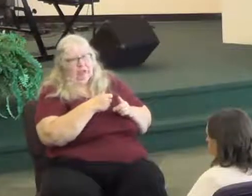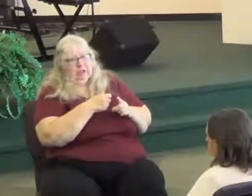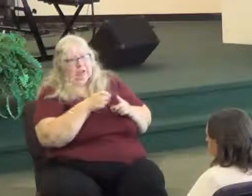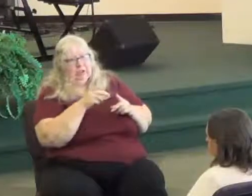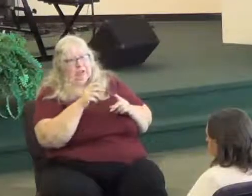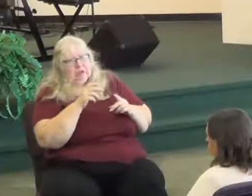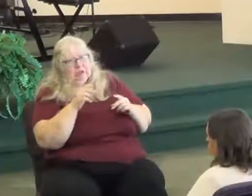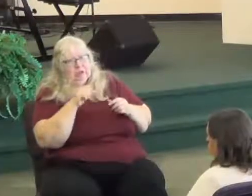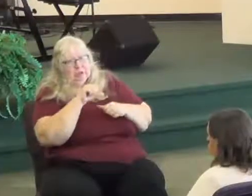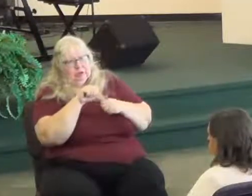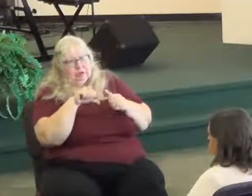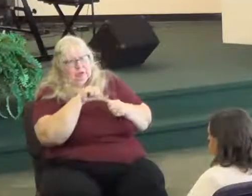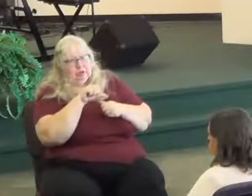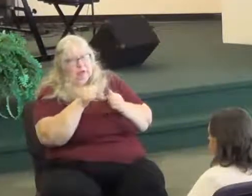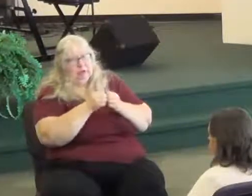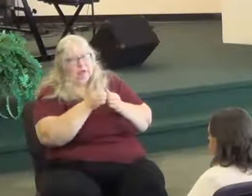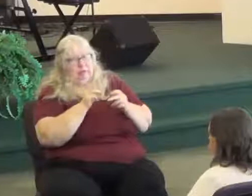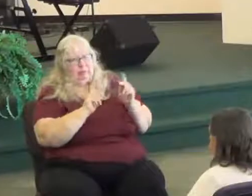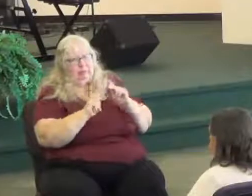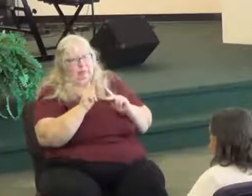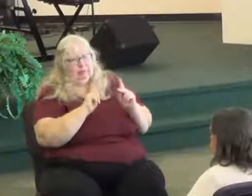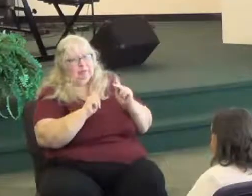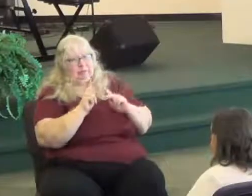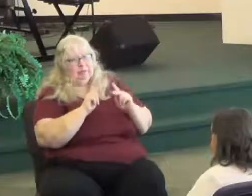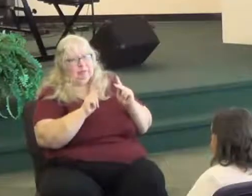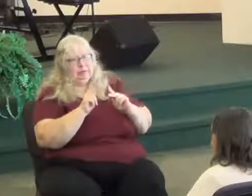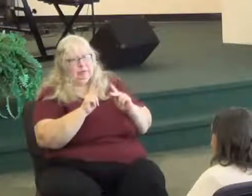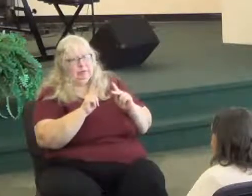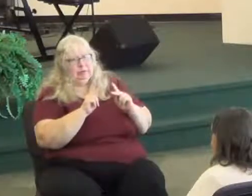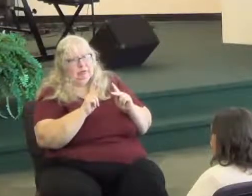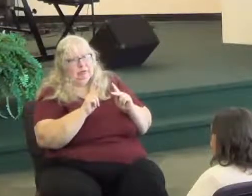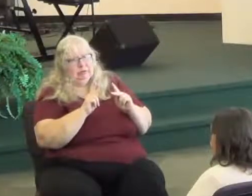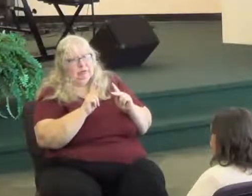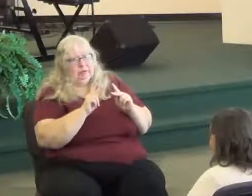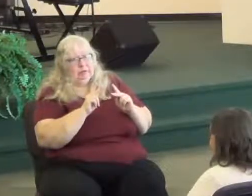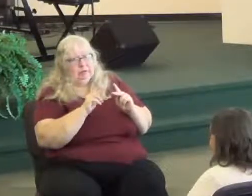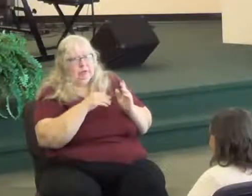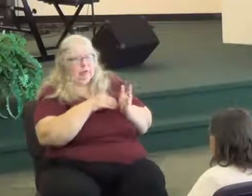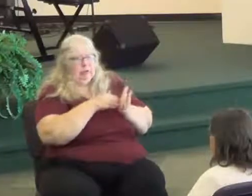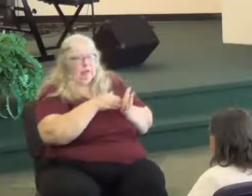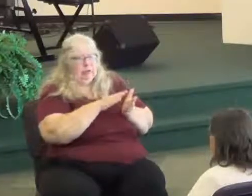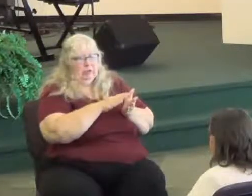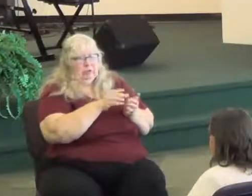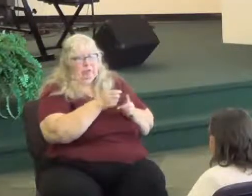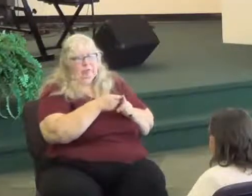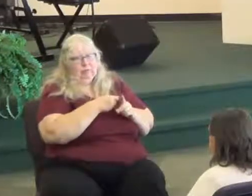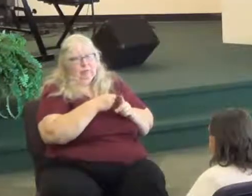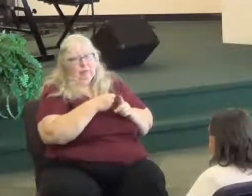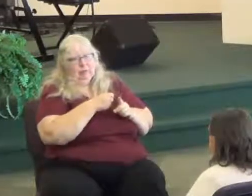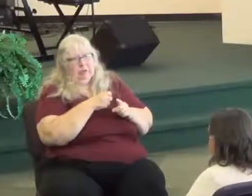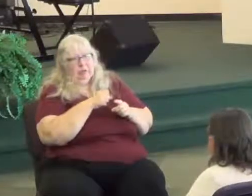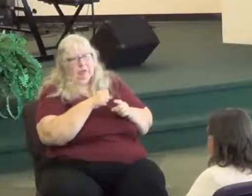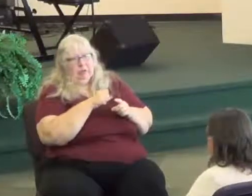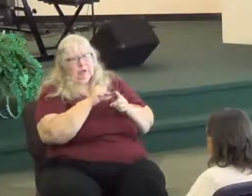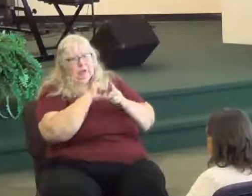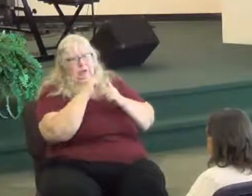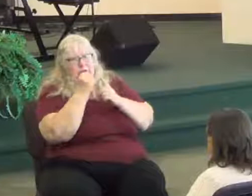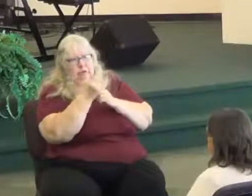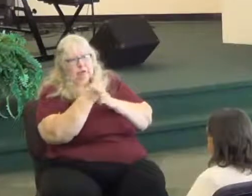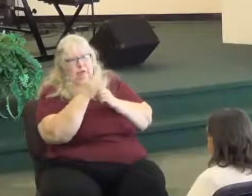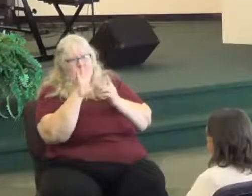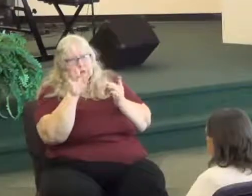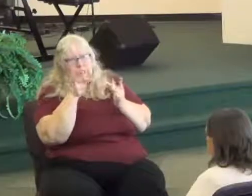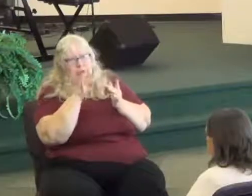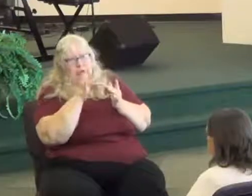be horrendous. But the worst part is you're cast out from all social contact. So put yourself in these